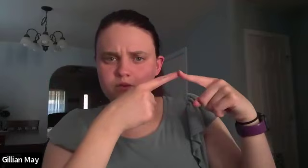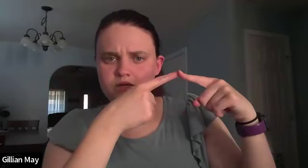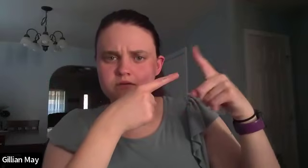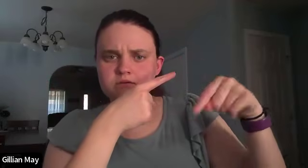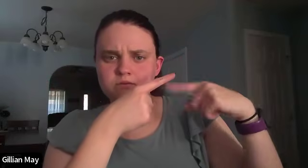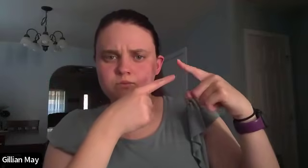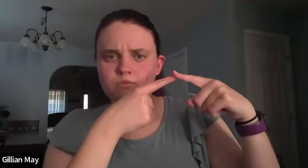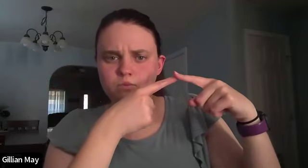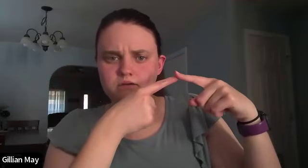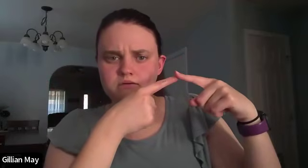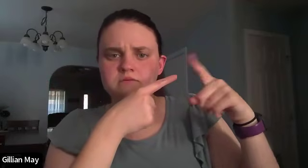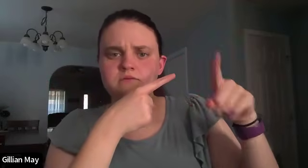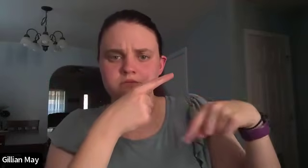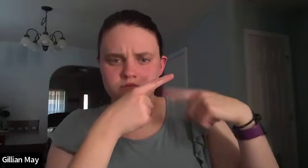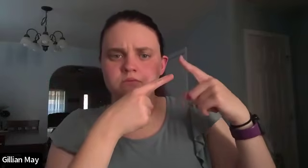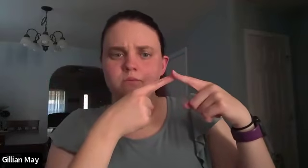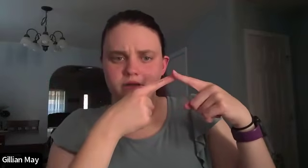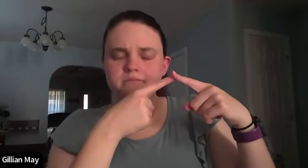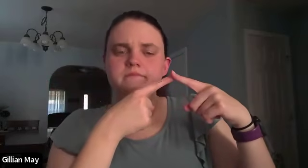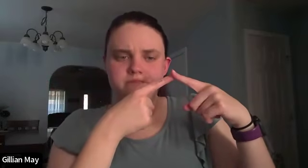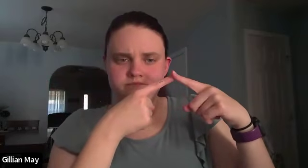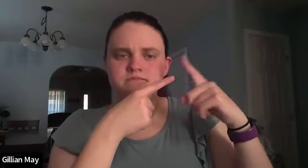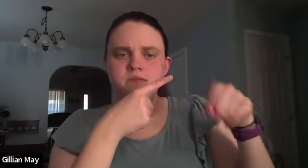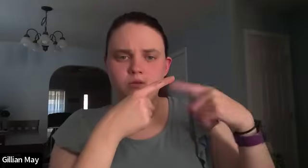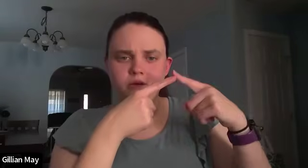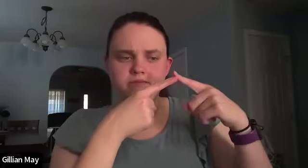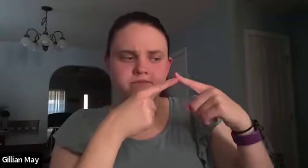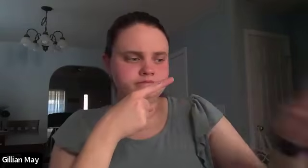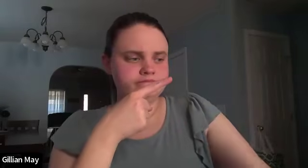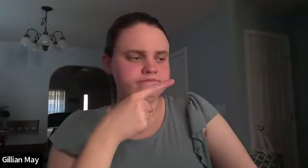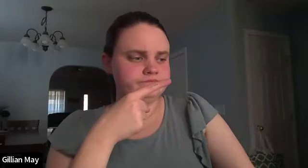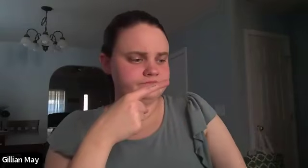when, when, when, when,